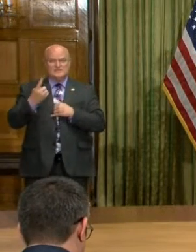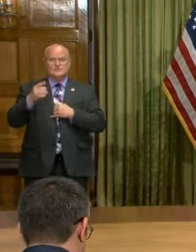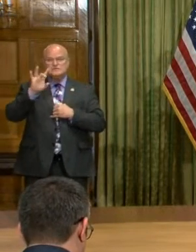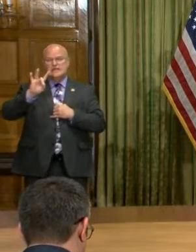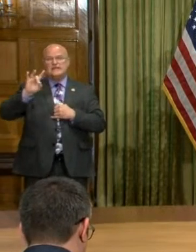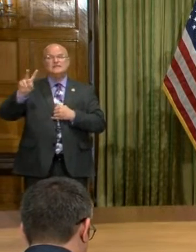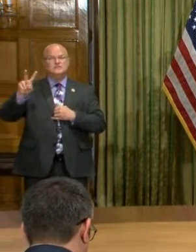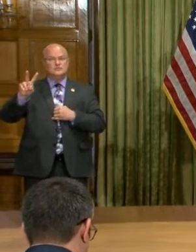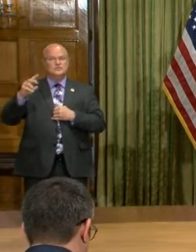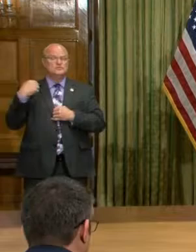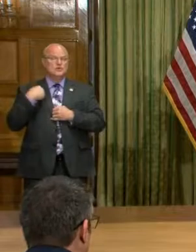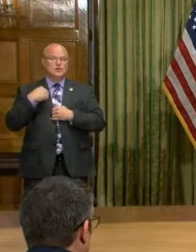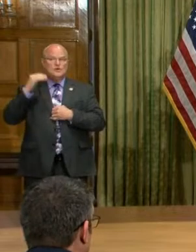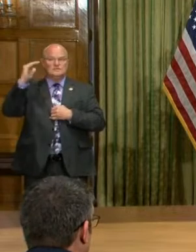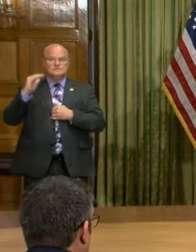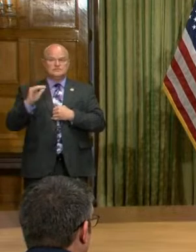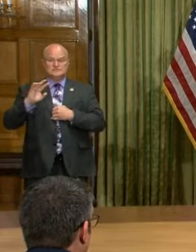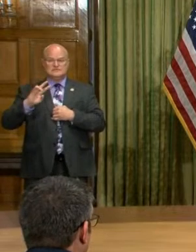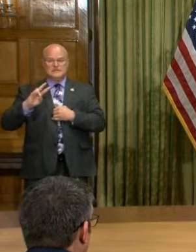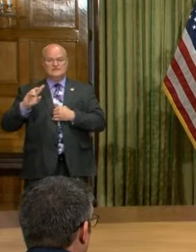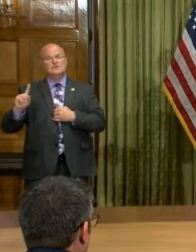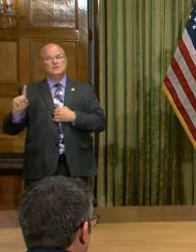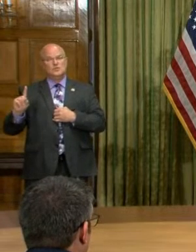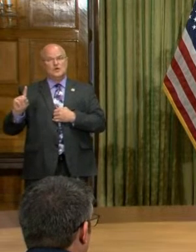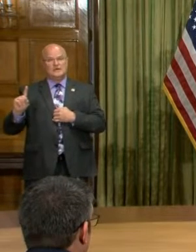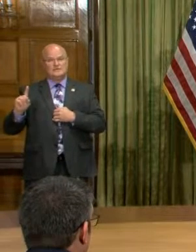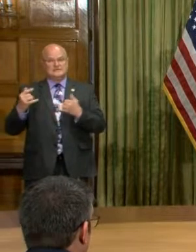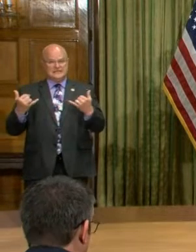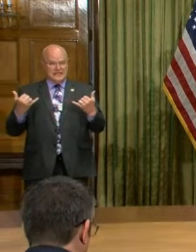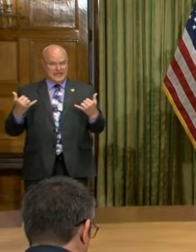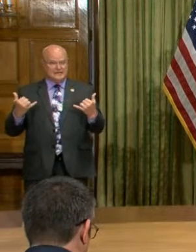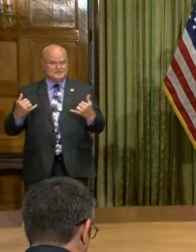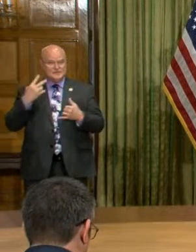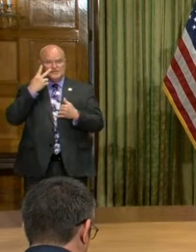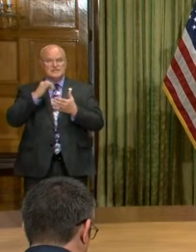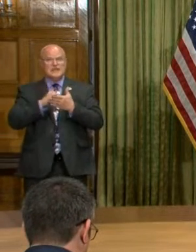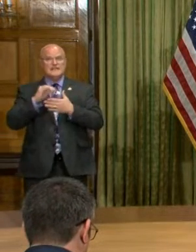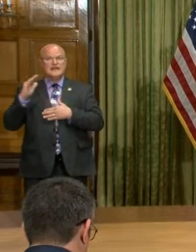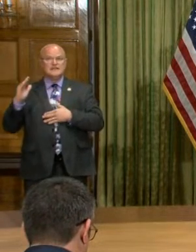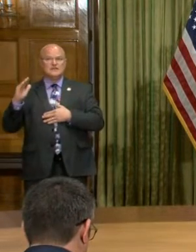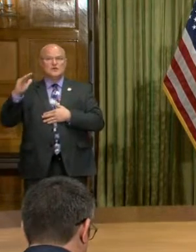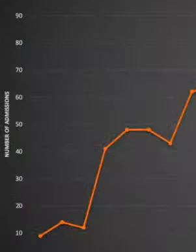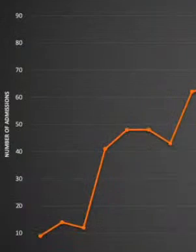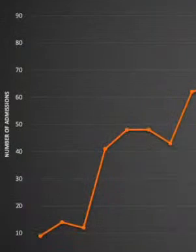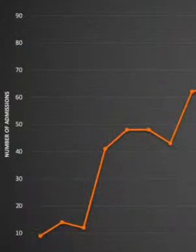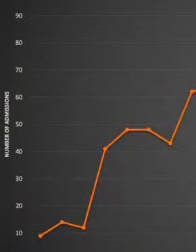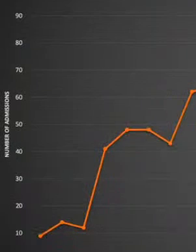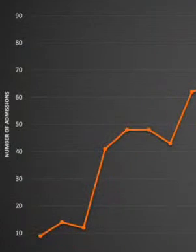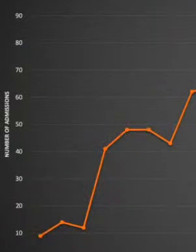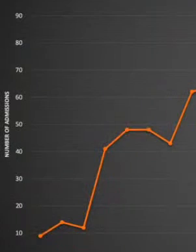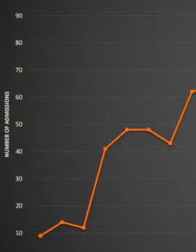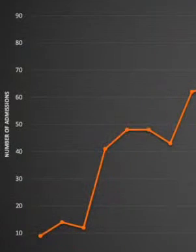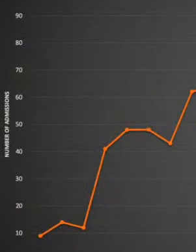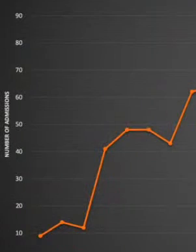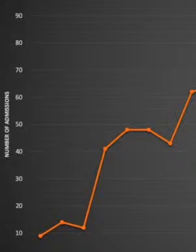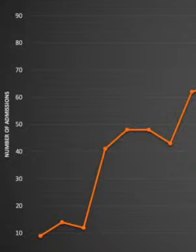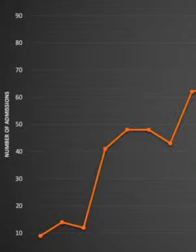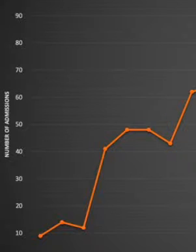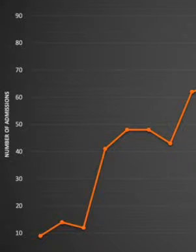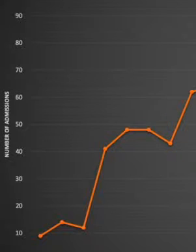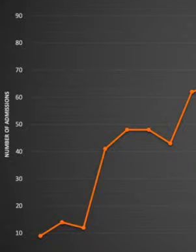is 82, and so we're down to 71 from today. So you see that going back in the right direction in terms of